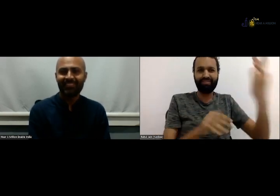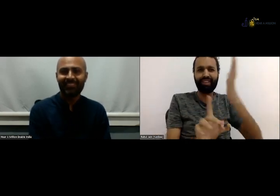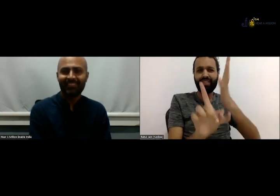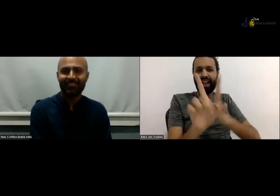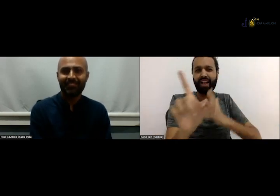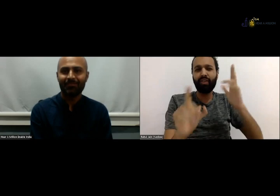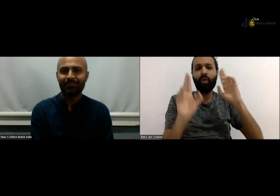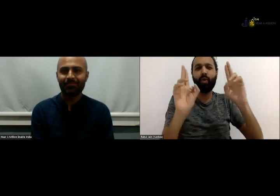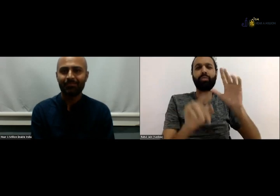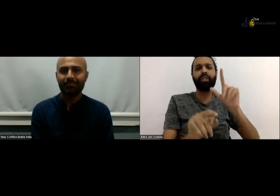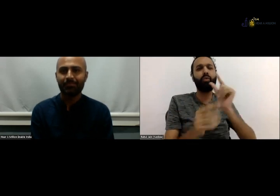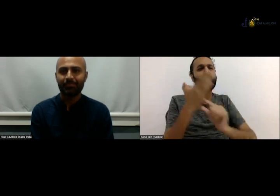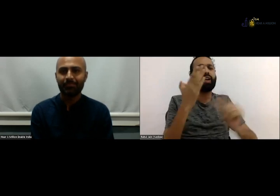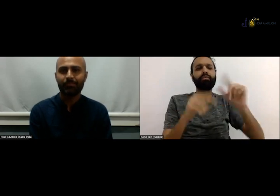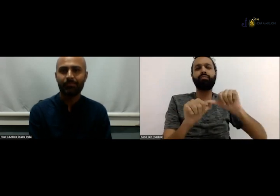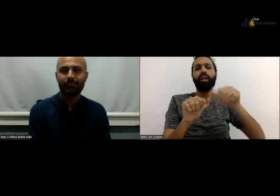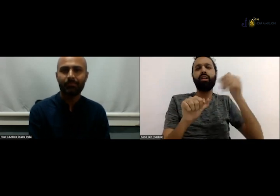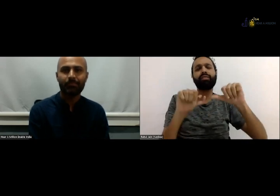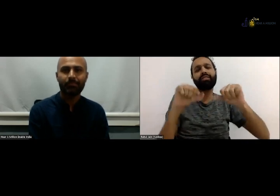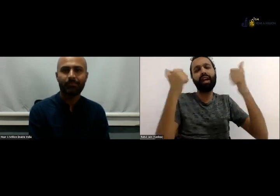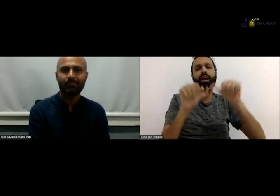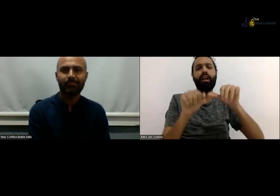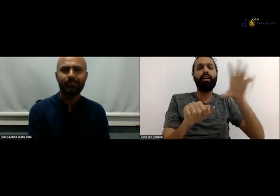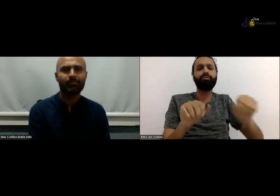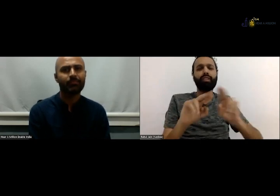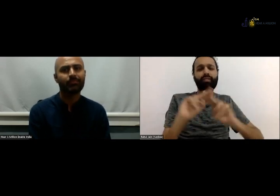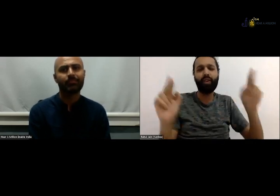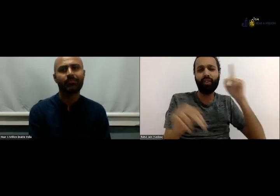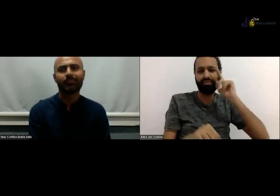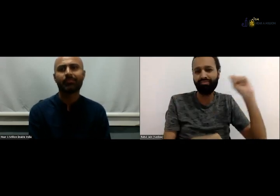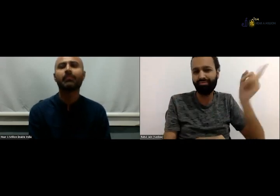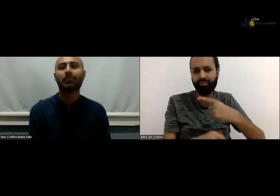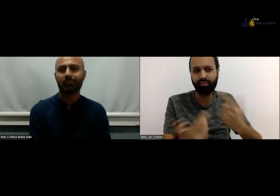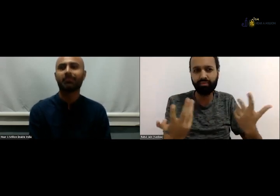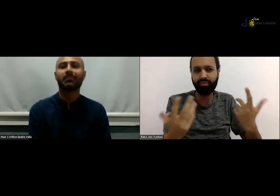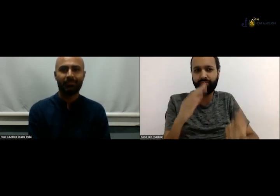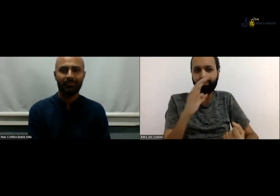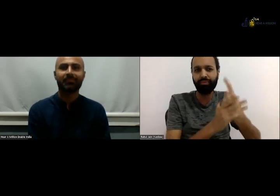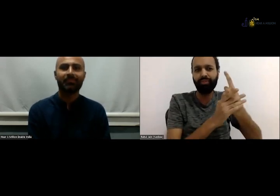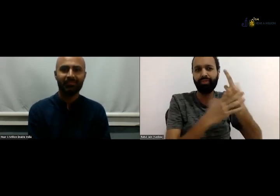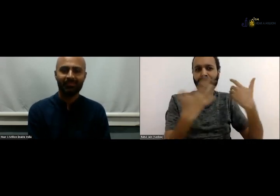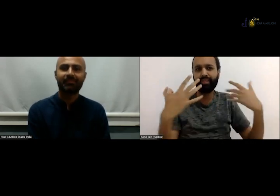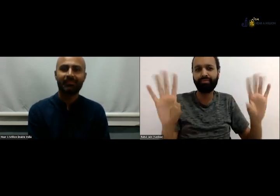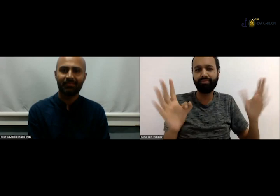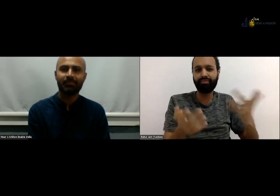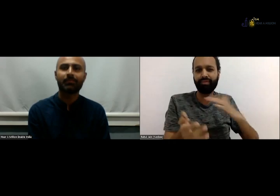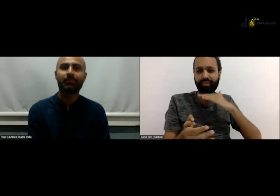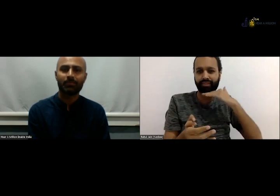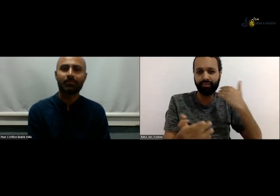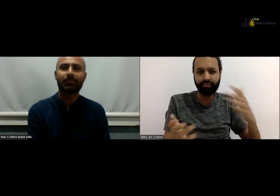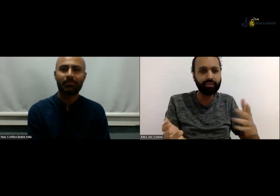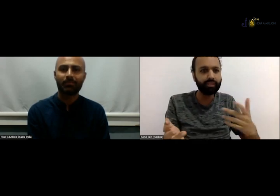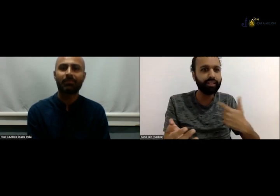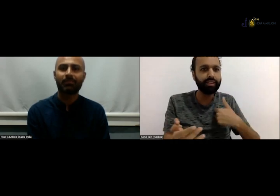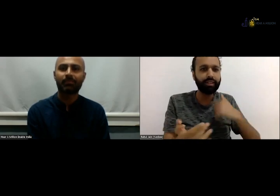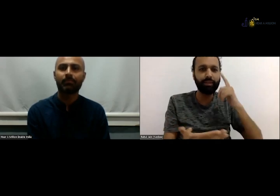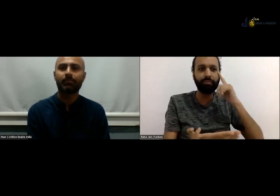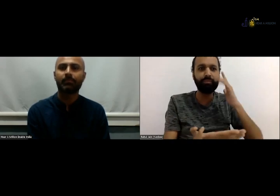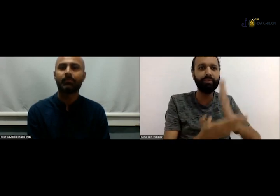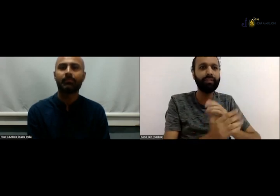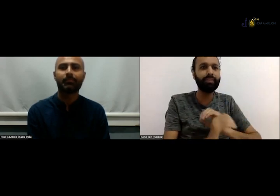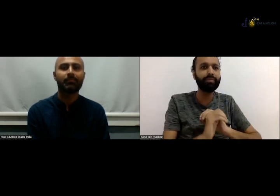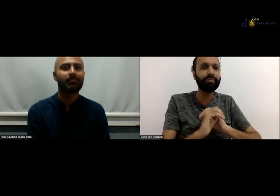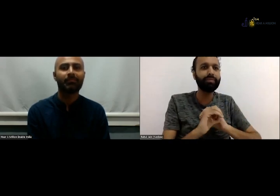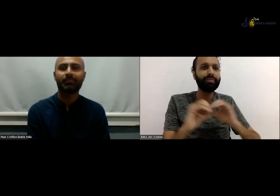that. We planned so much, and it was our vision, to do that. Yes, we were hoping that in the upcoming 5